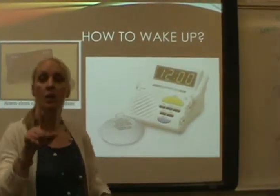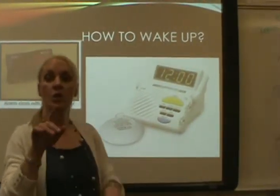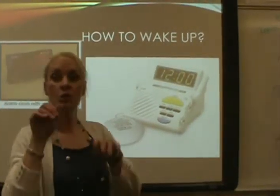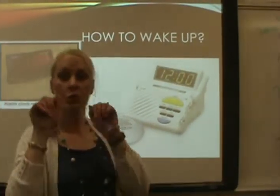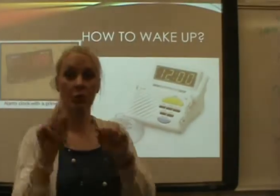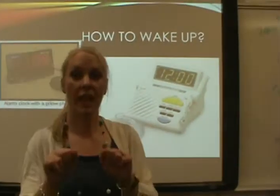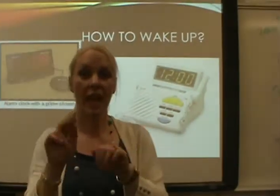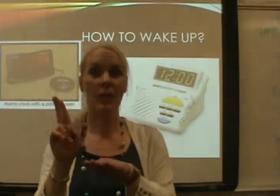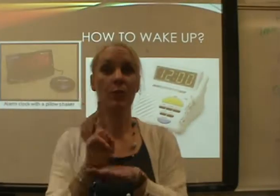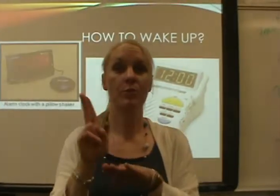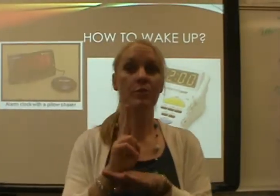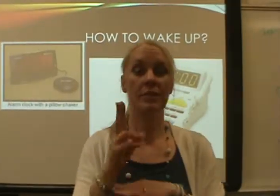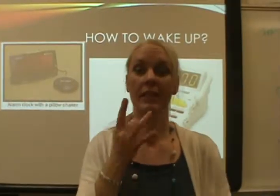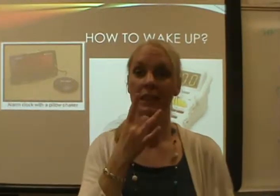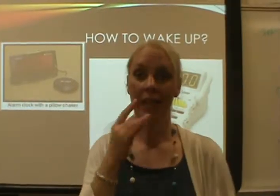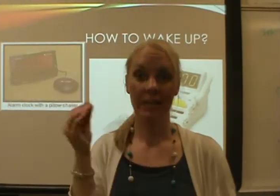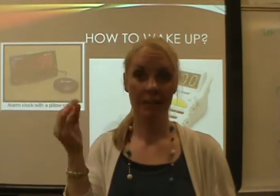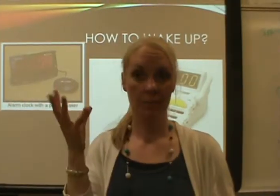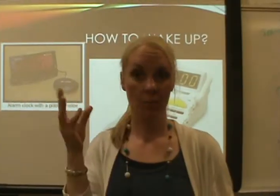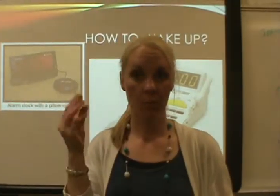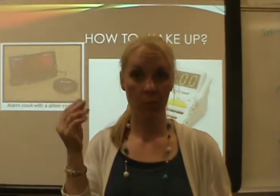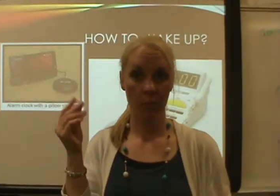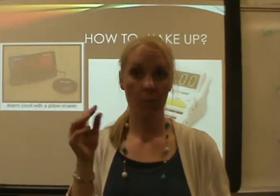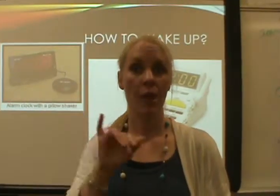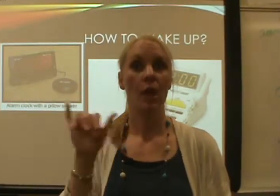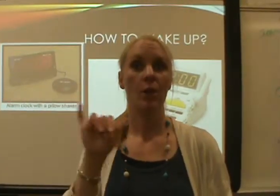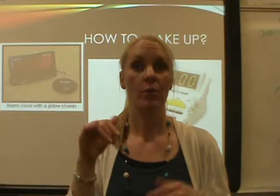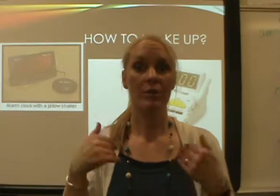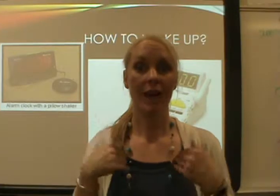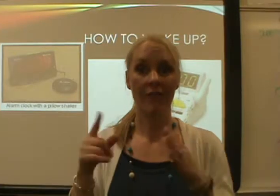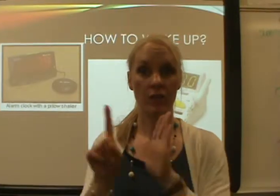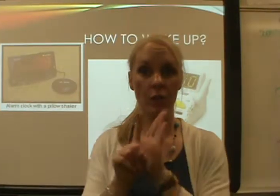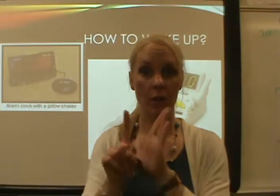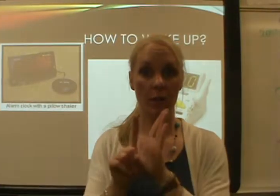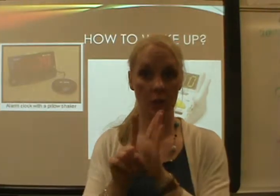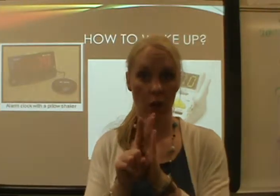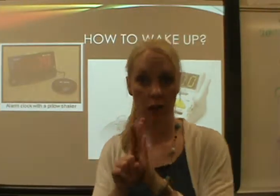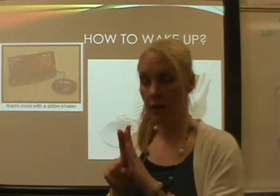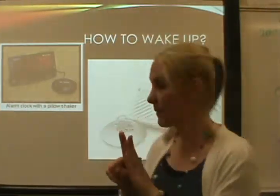So you can use lights. You also have an alarm clock,